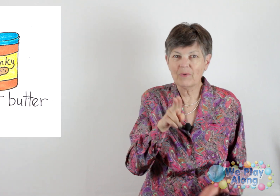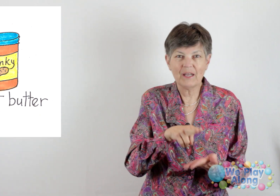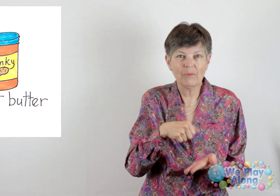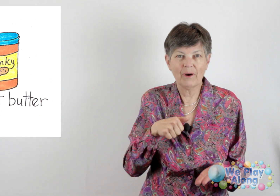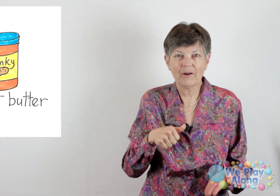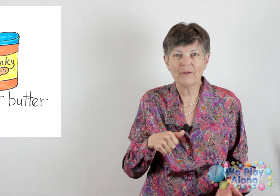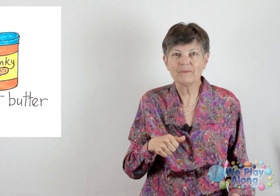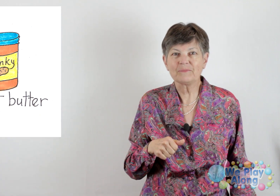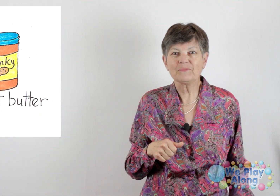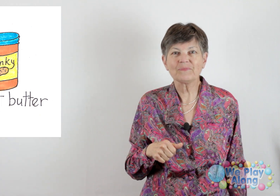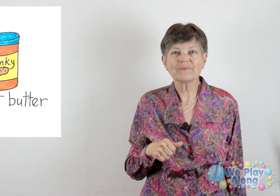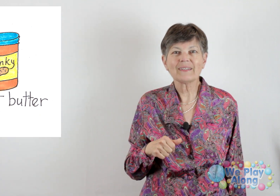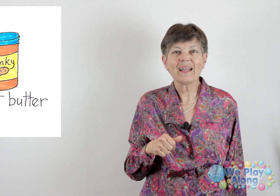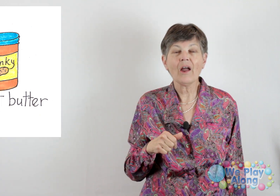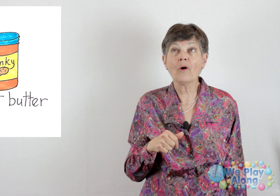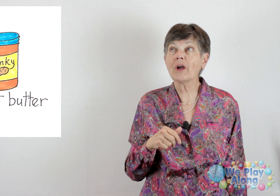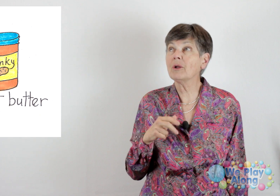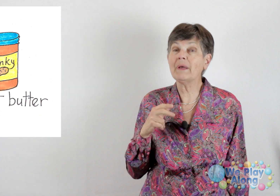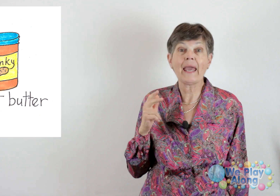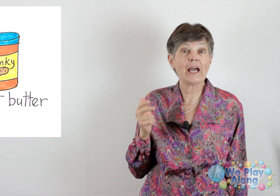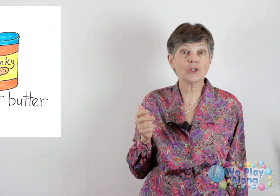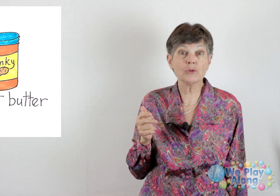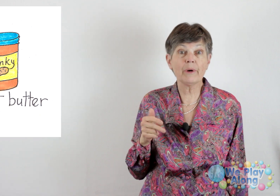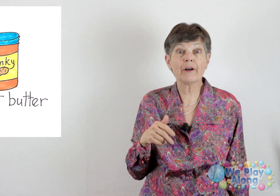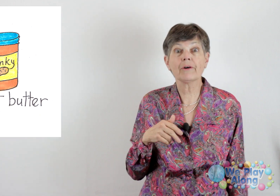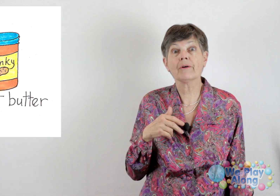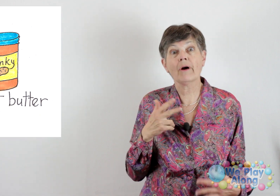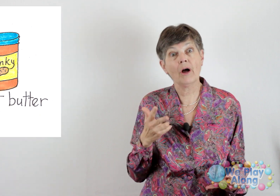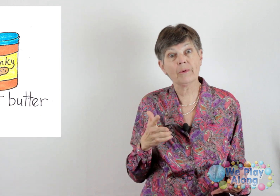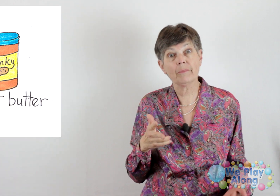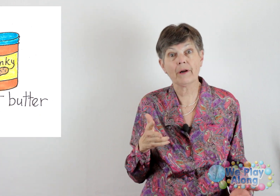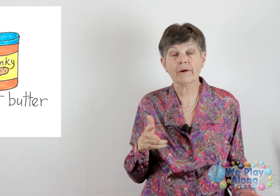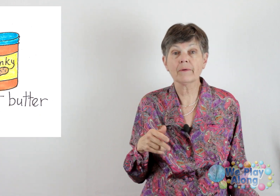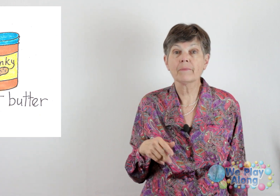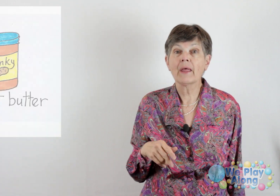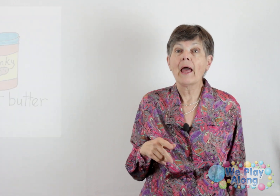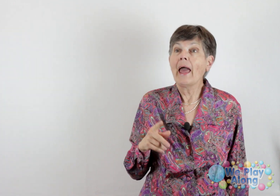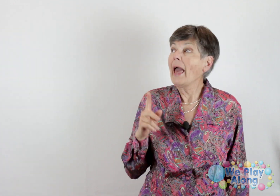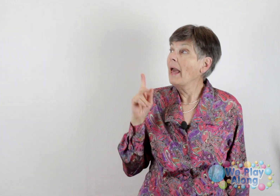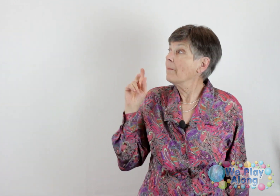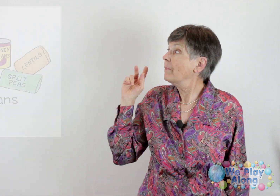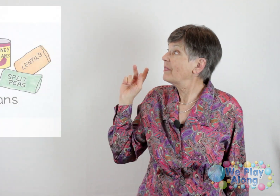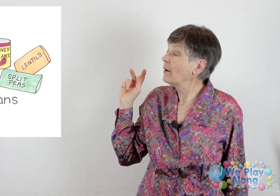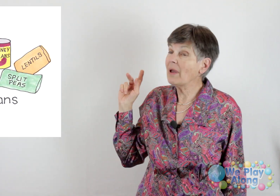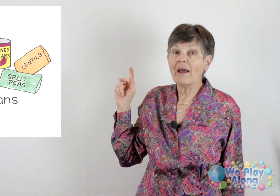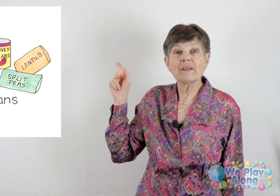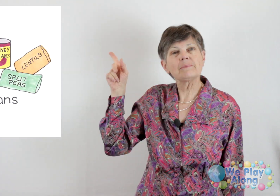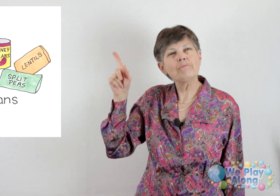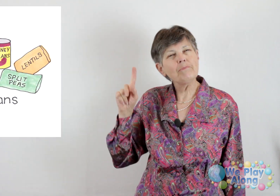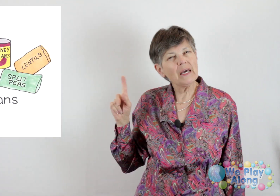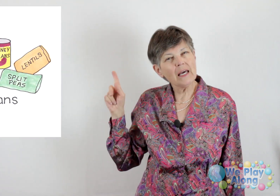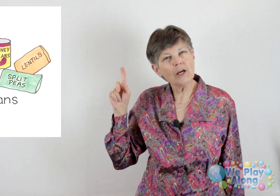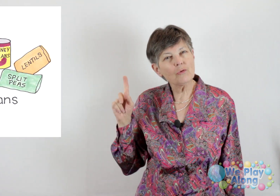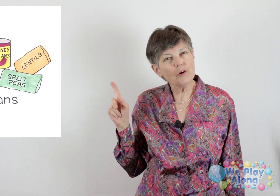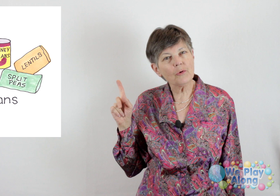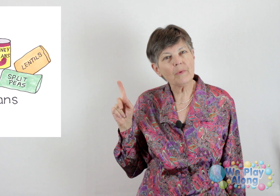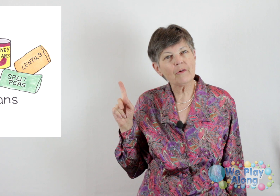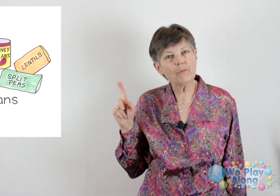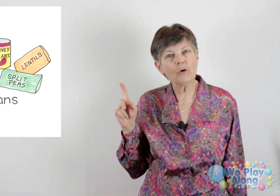Peanut butter. Or it could be cashew butter or almond butter. But then we have this big group of